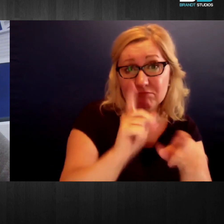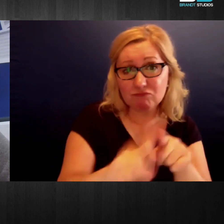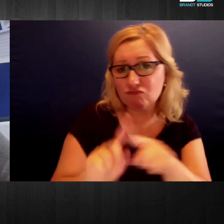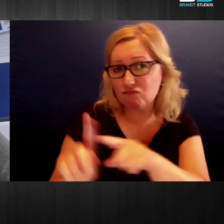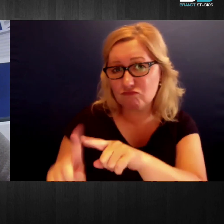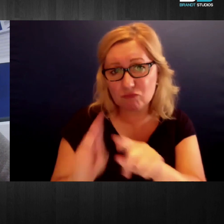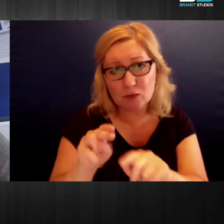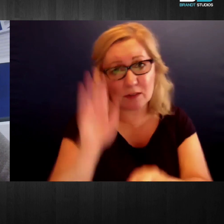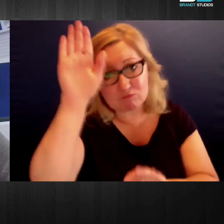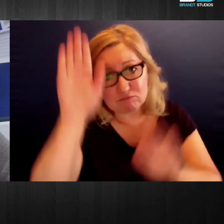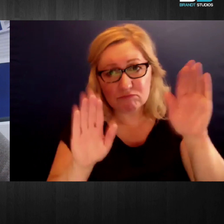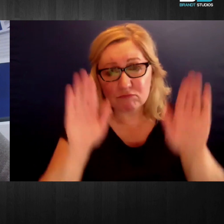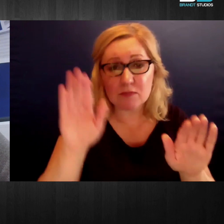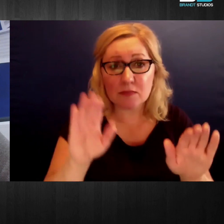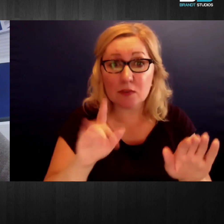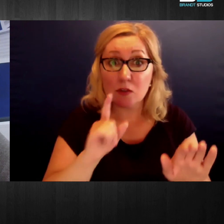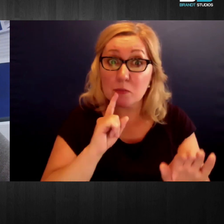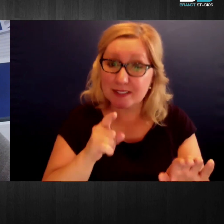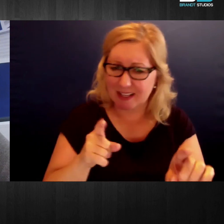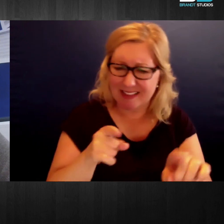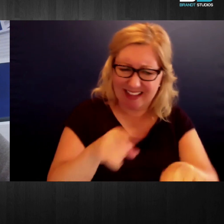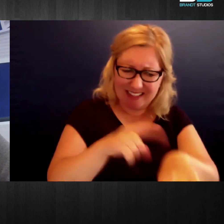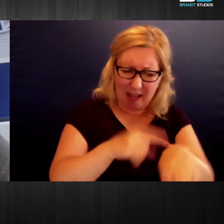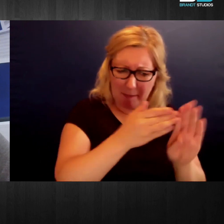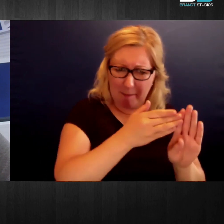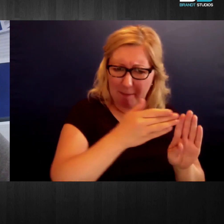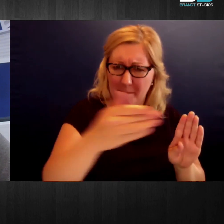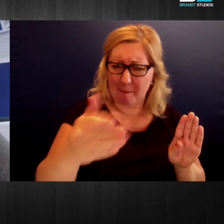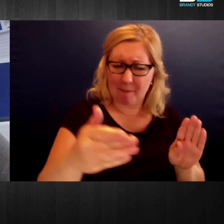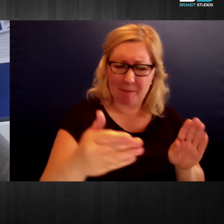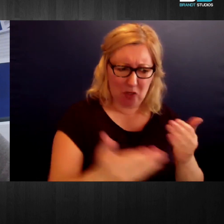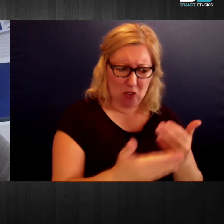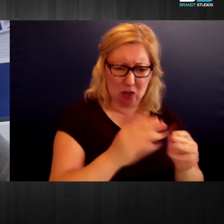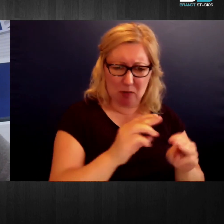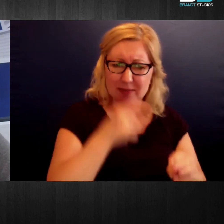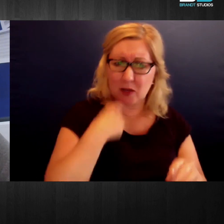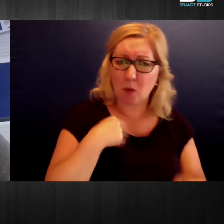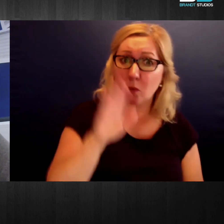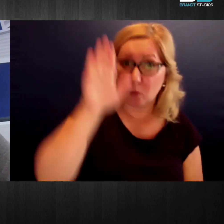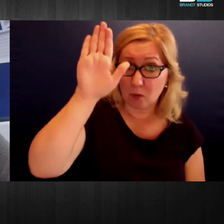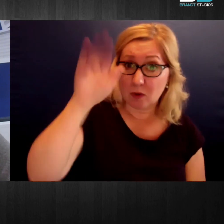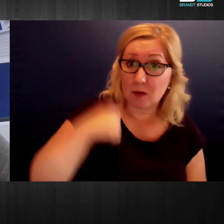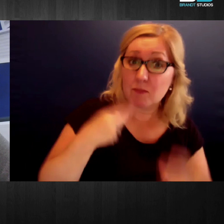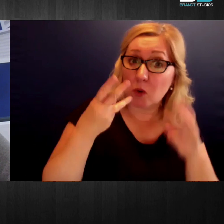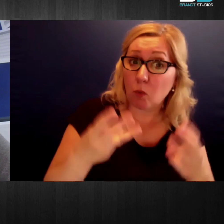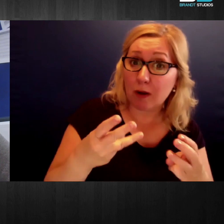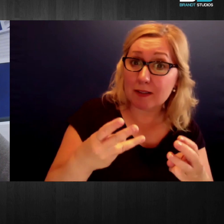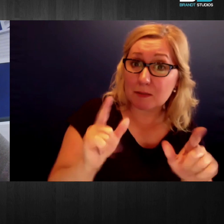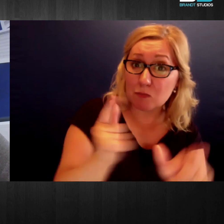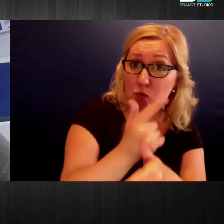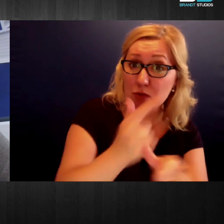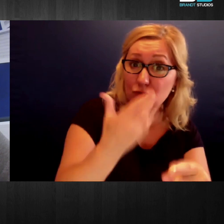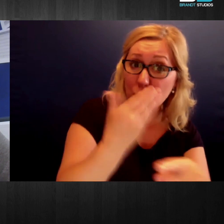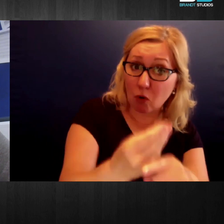recording. So I suppose when I was doing my course in Dublin and was going back and forth to